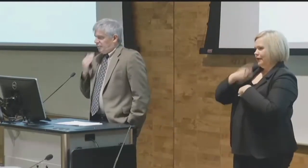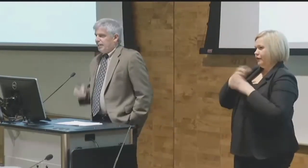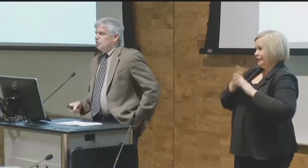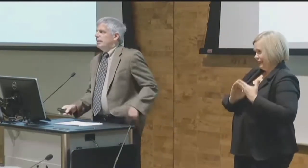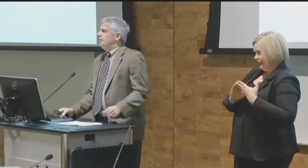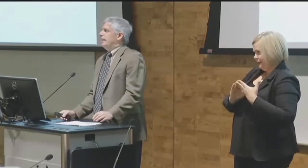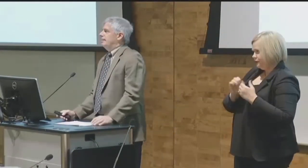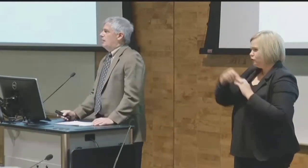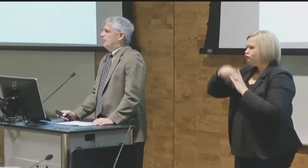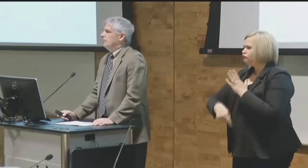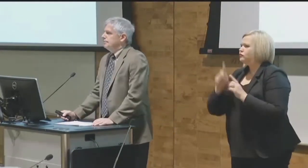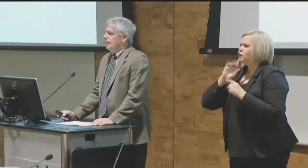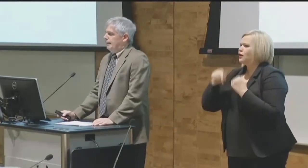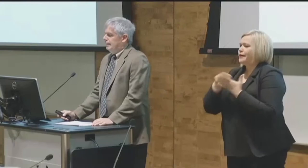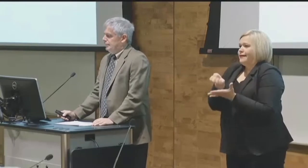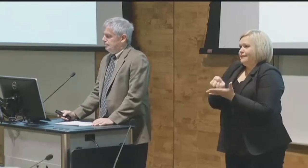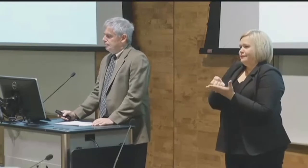So let's get a little bit into the economics,